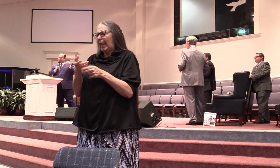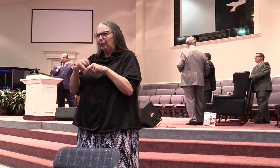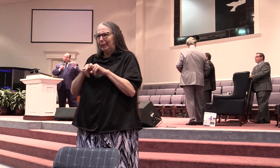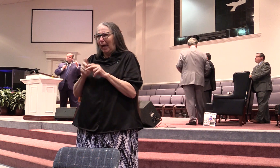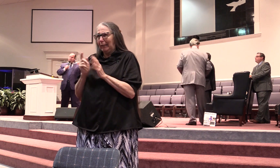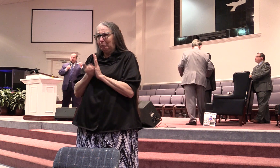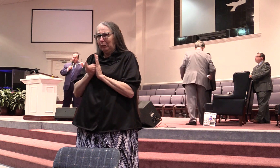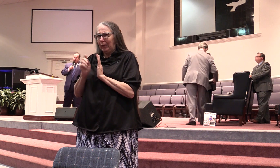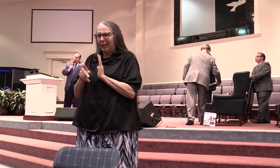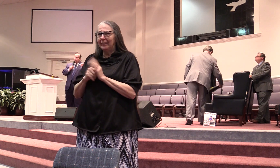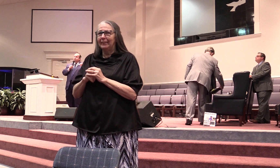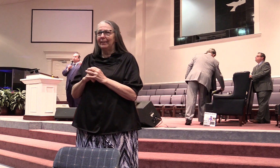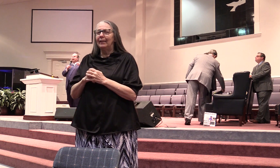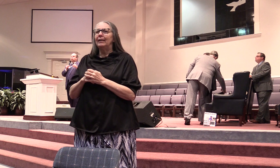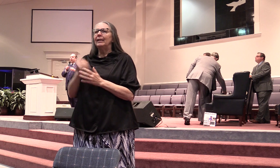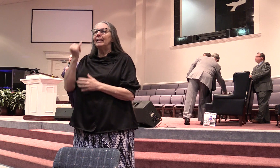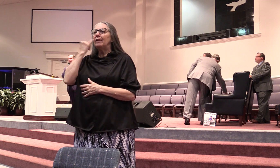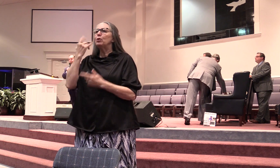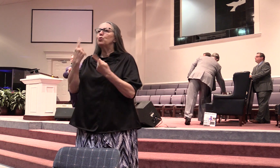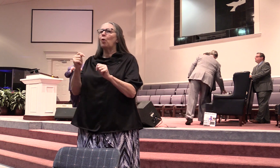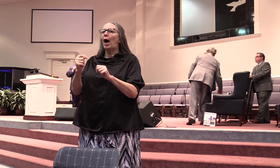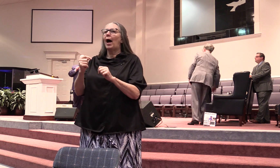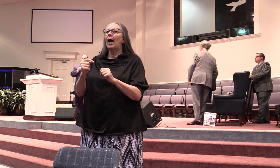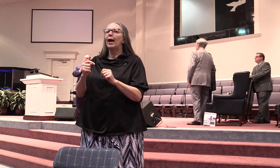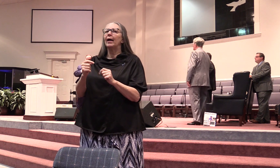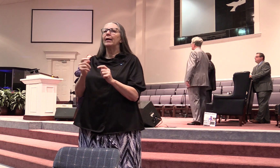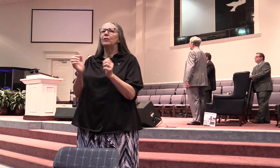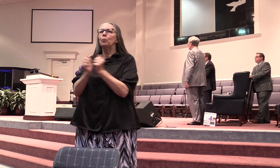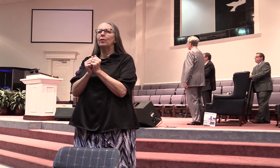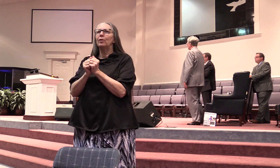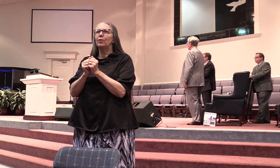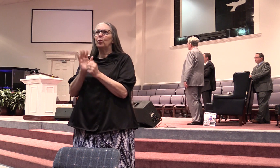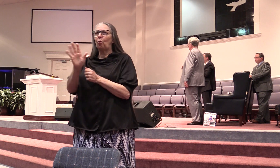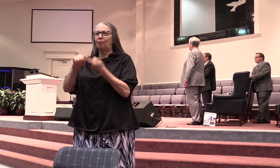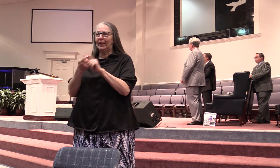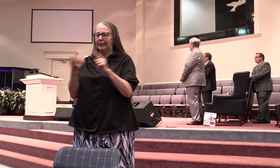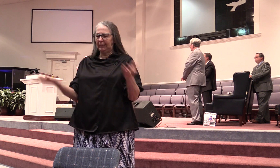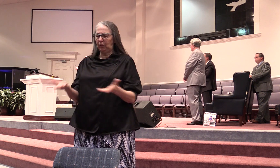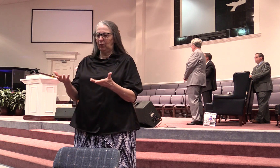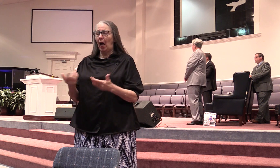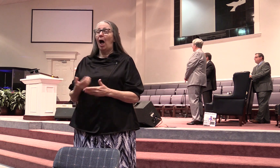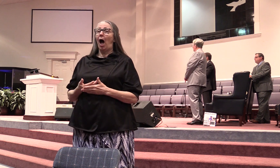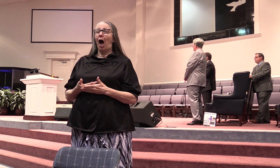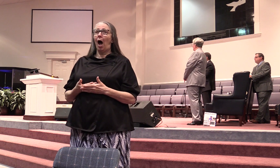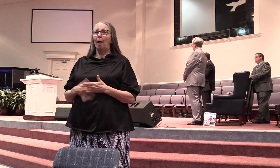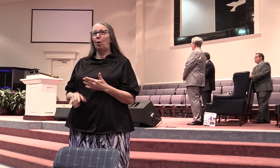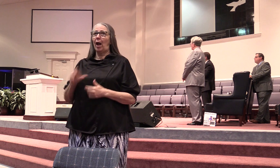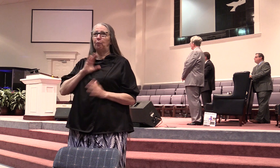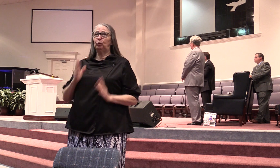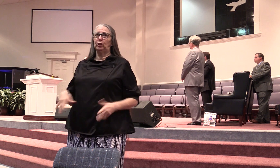second, but just if you have tried to create the impression with your fellow worshipers that you came out of your mother's womb talking in